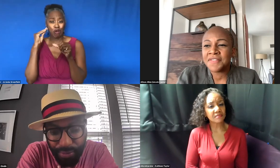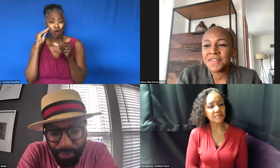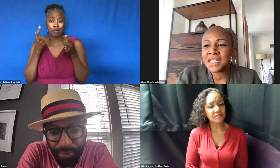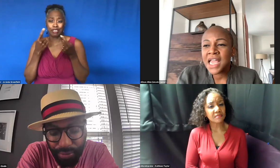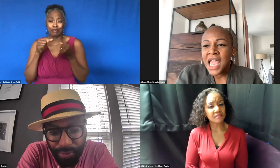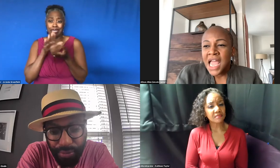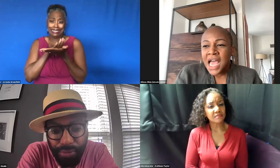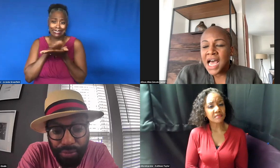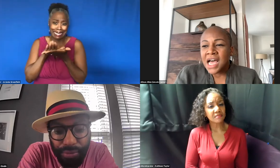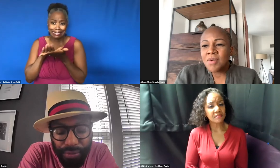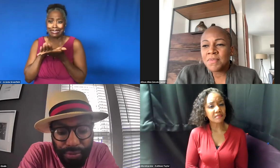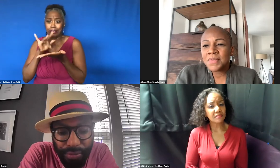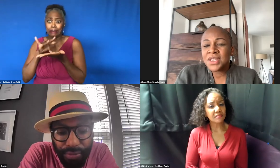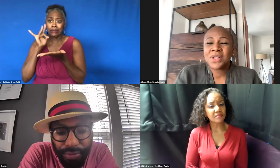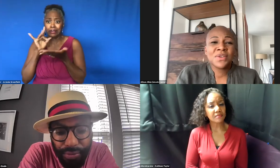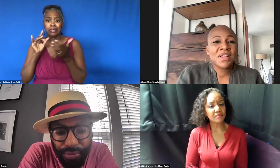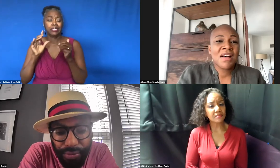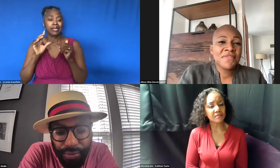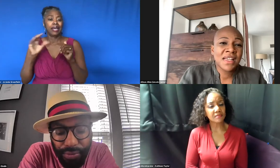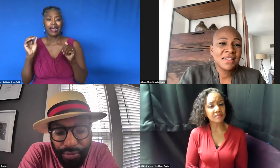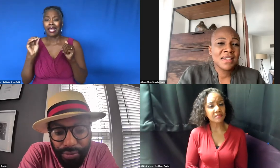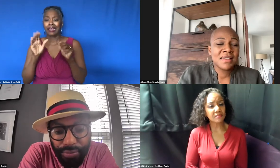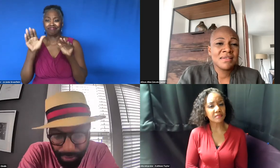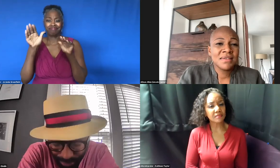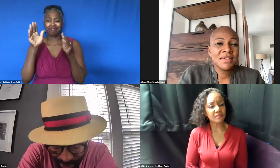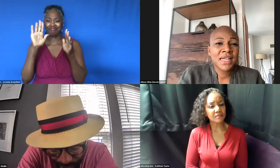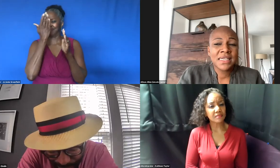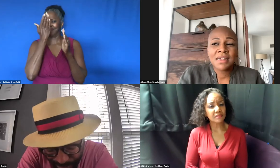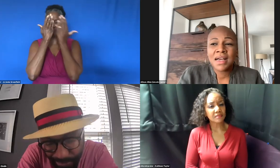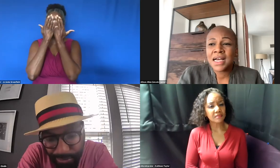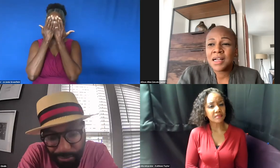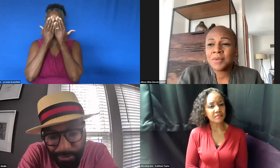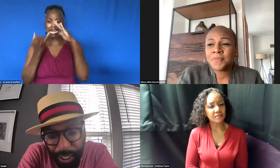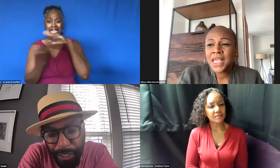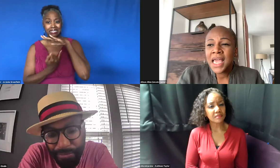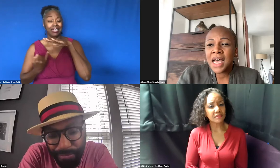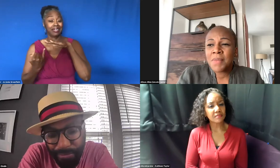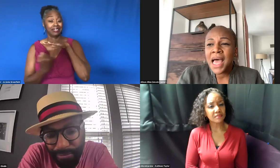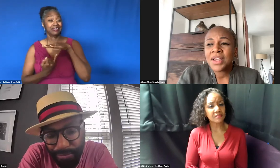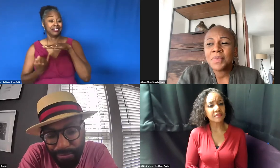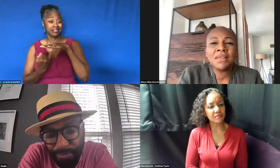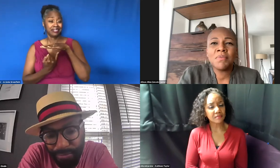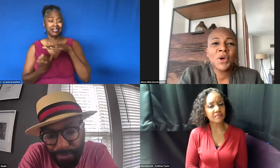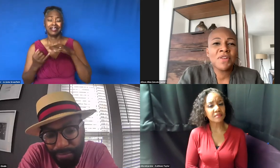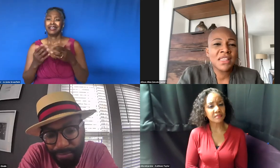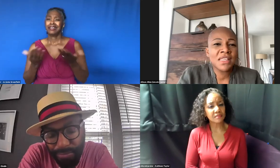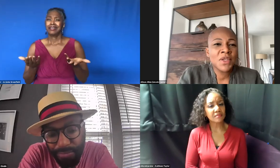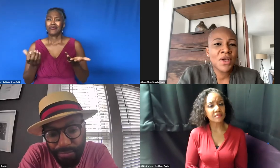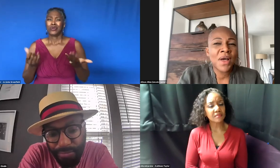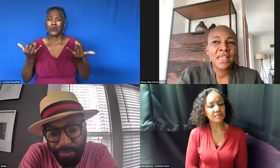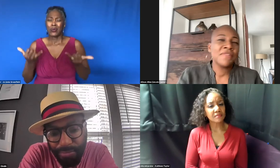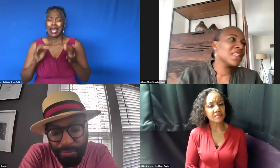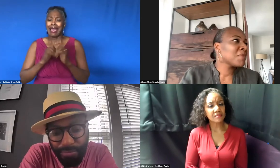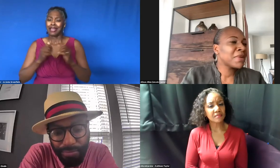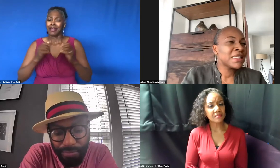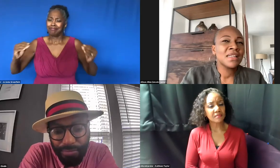know, and even, you know, closed off and isolated, yeah. right? How can we motivate them? You